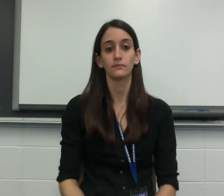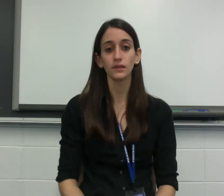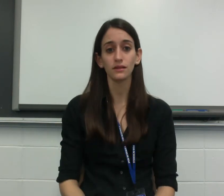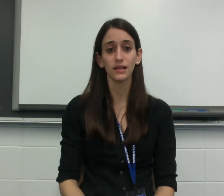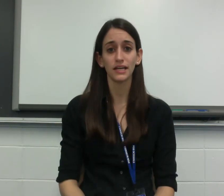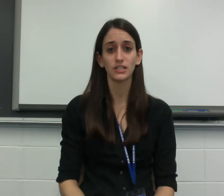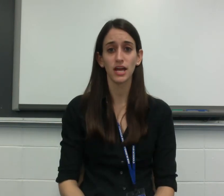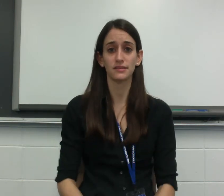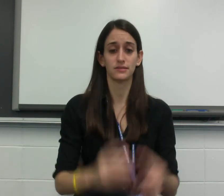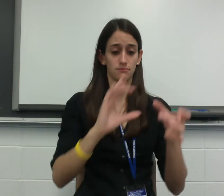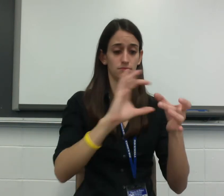Like chains,